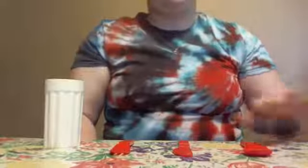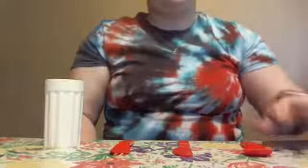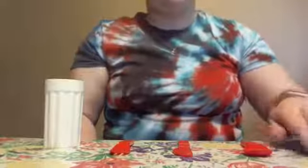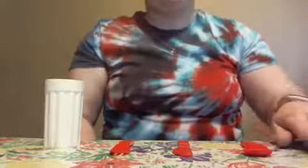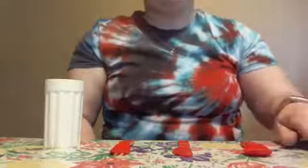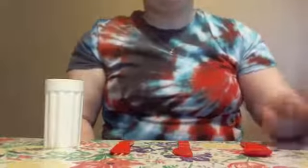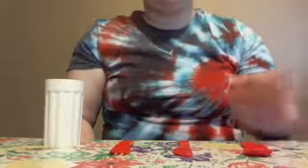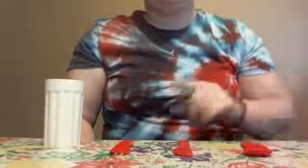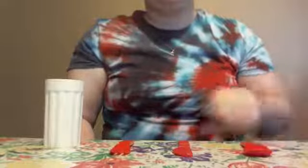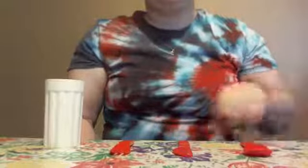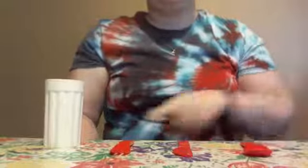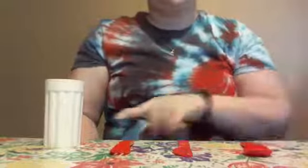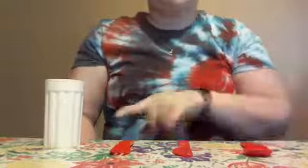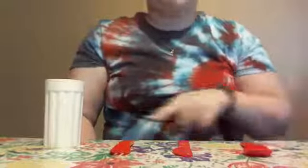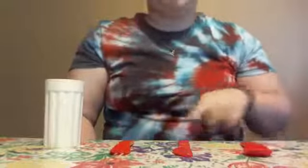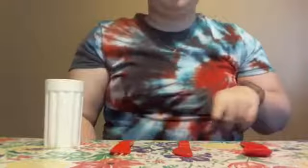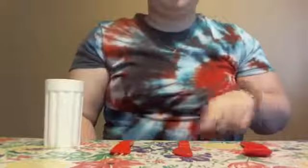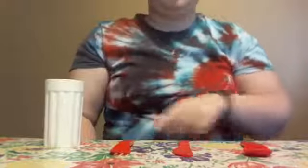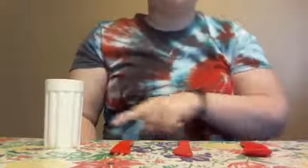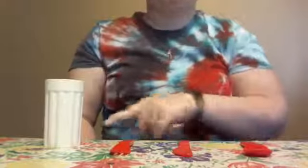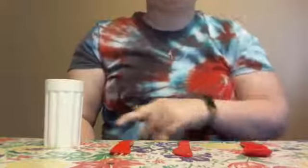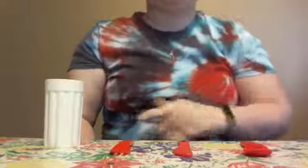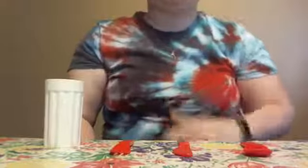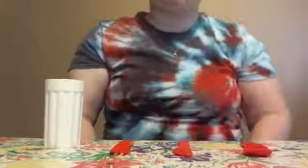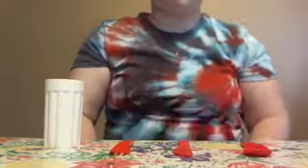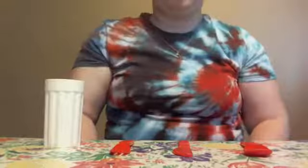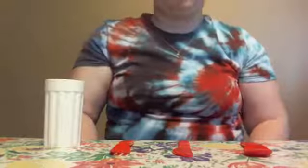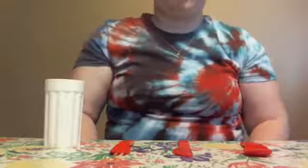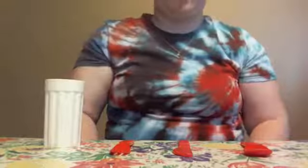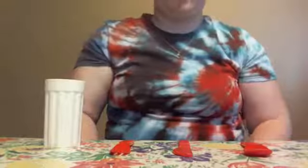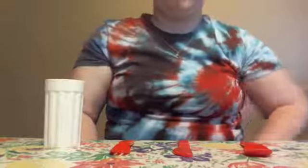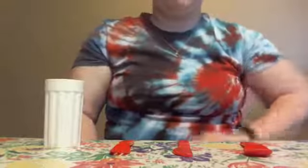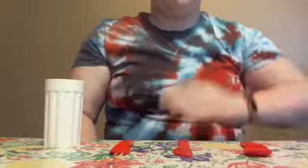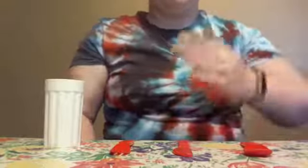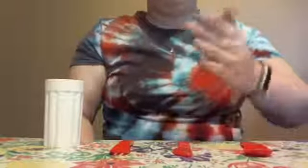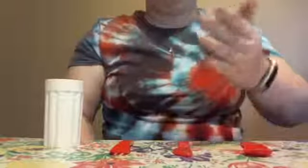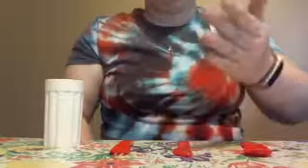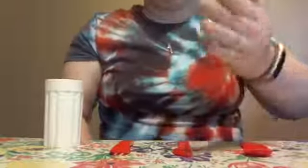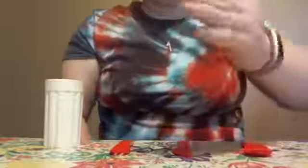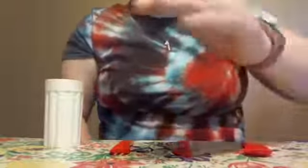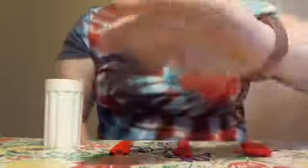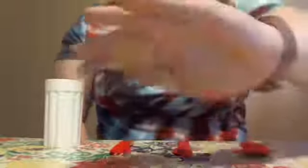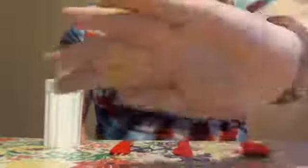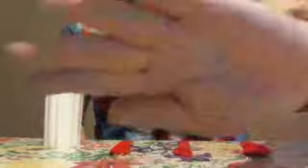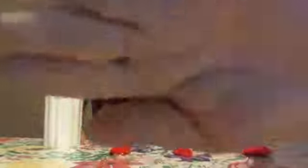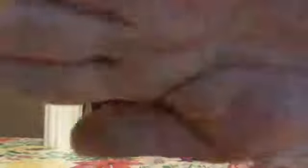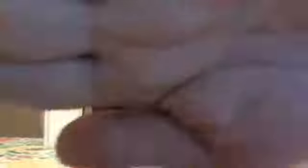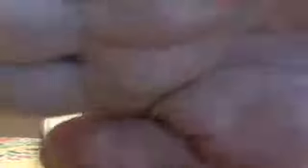take 1 of these away, and I want you to guess which one it is, okay? Ready?